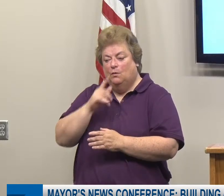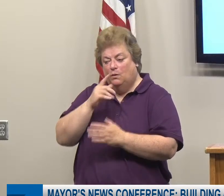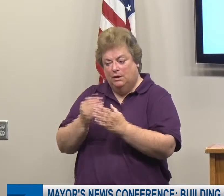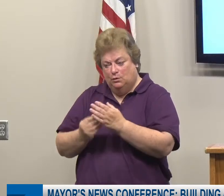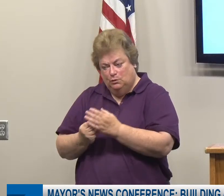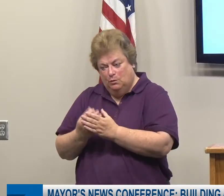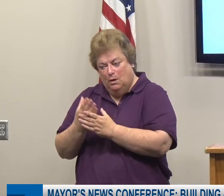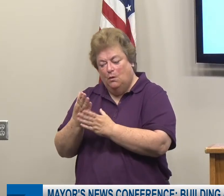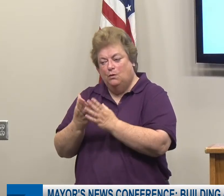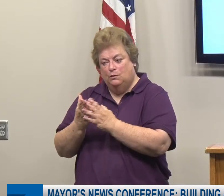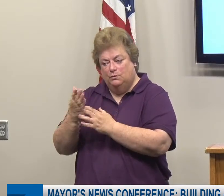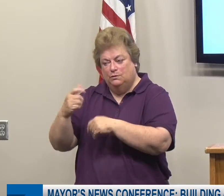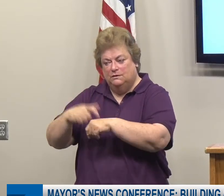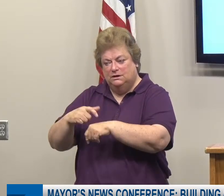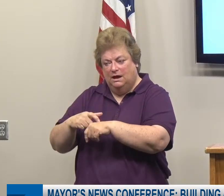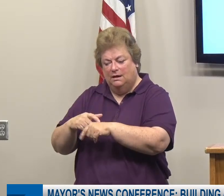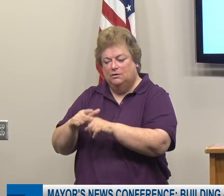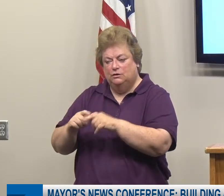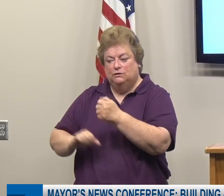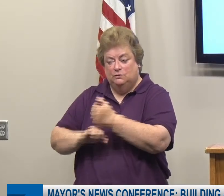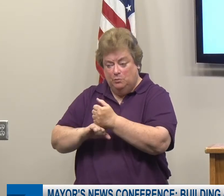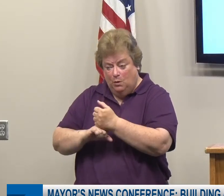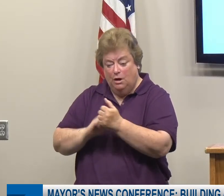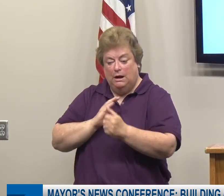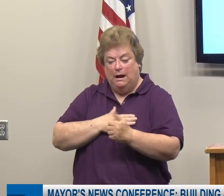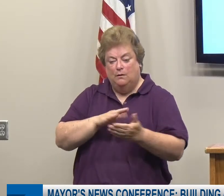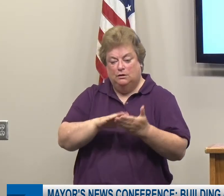over time to support the growth of our community.